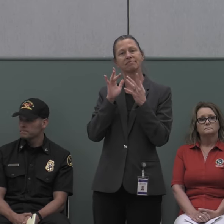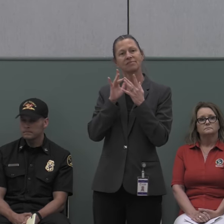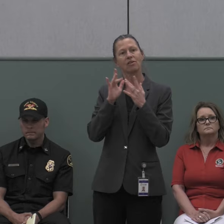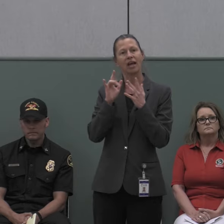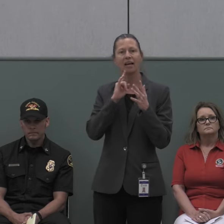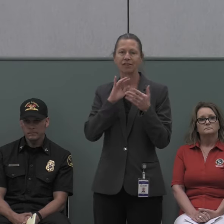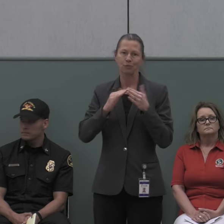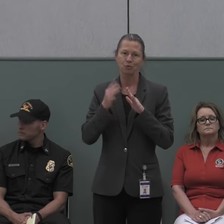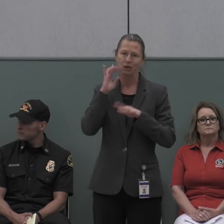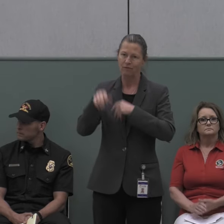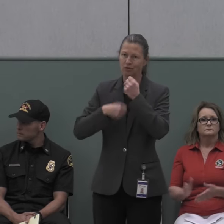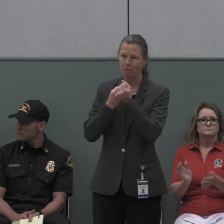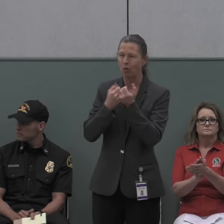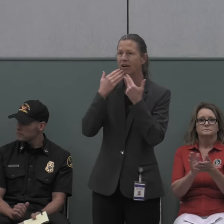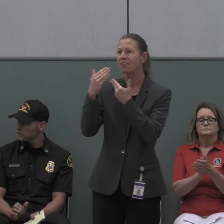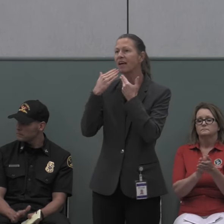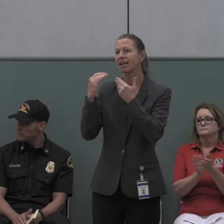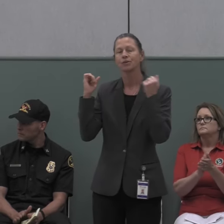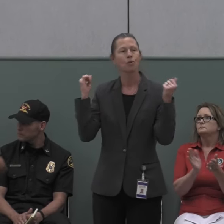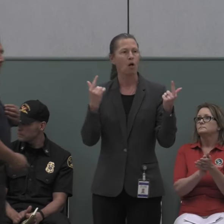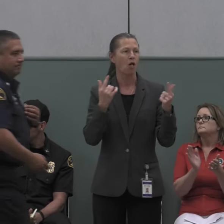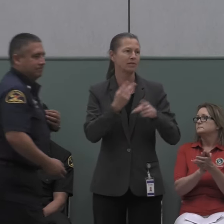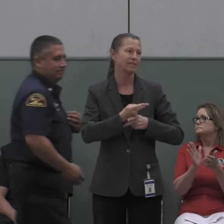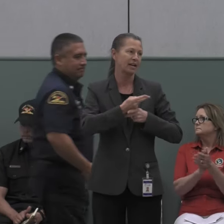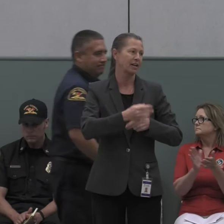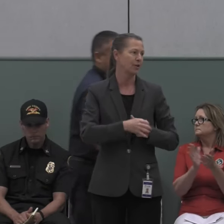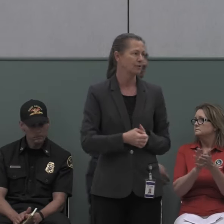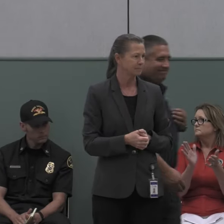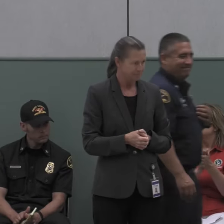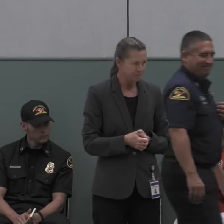you, everybody, and take care.